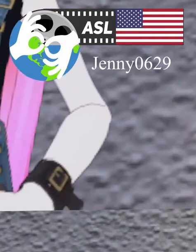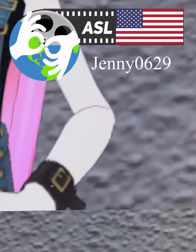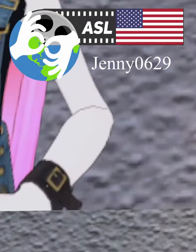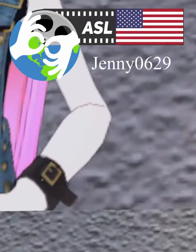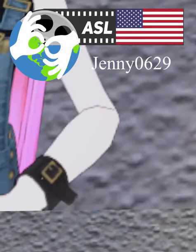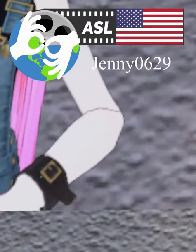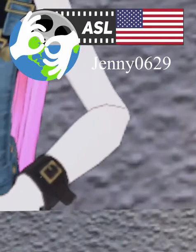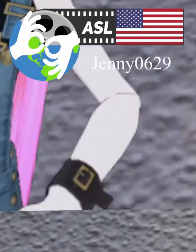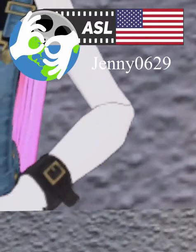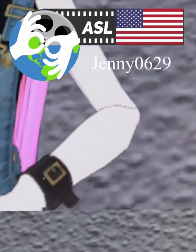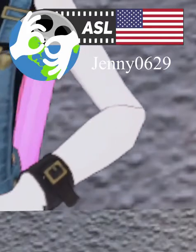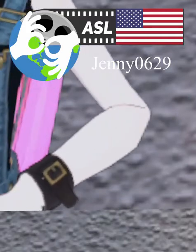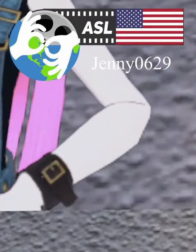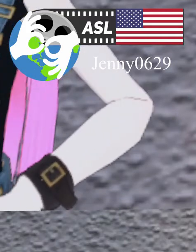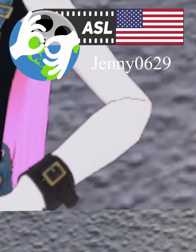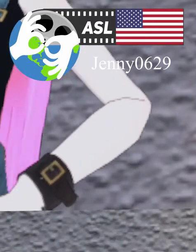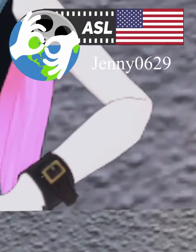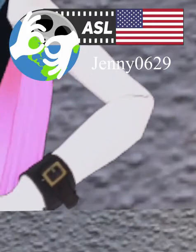Yep, that claw hand like that. Hot.